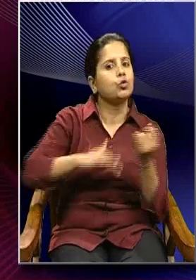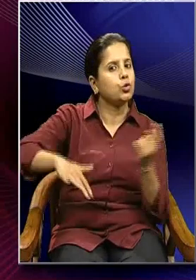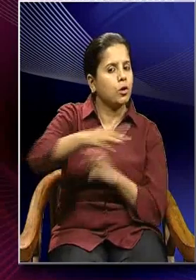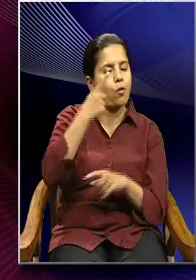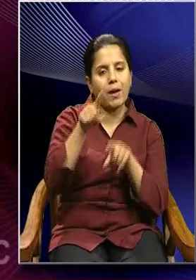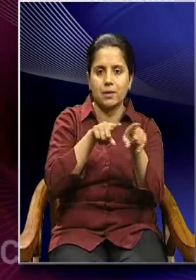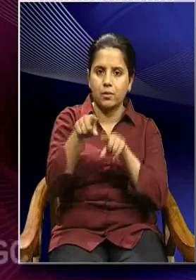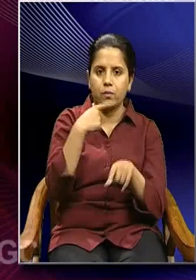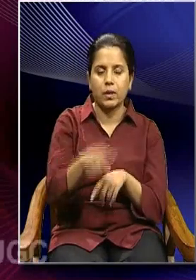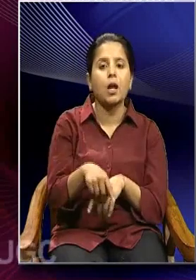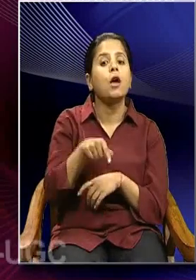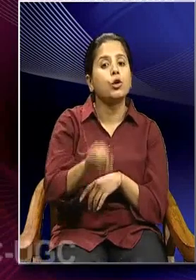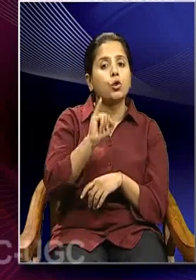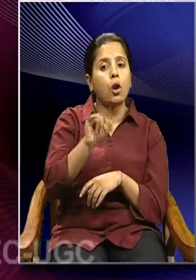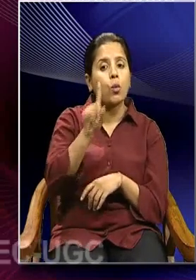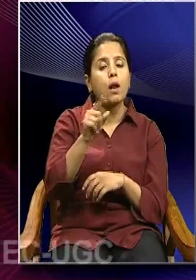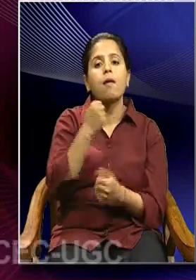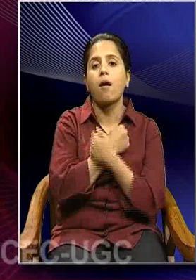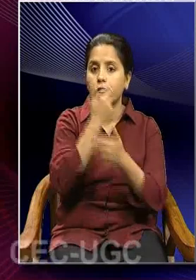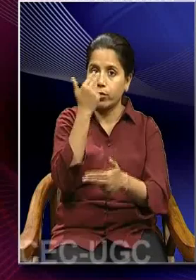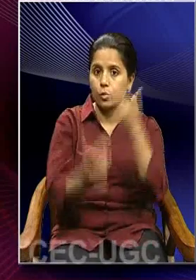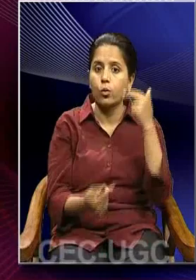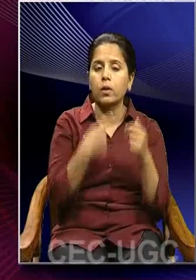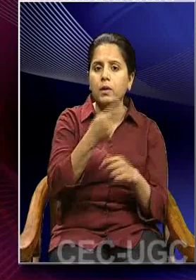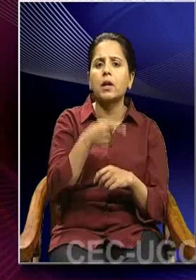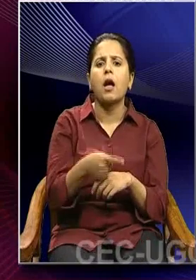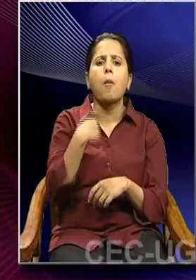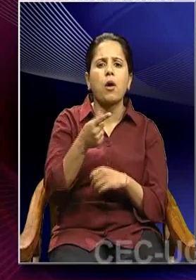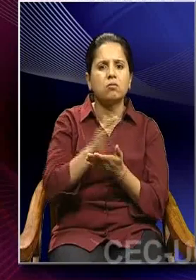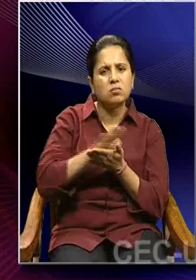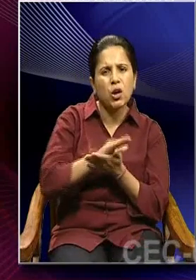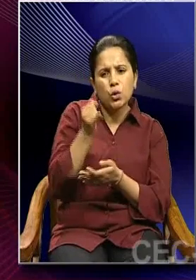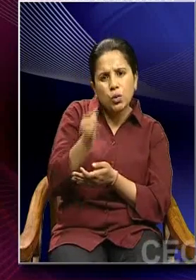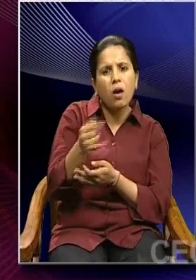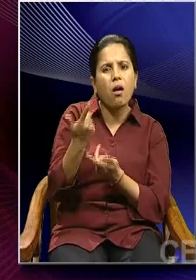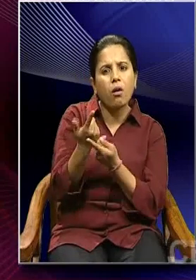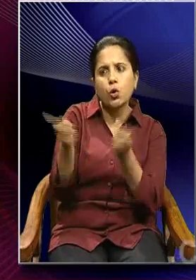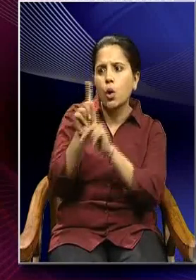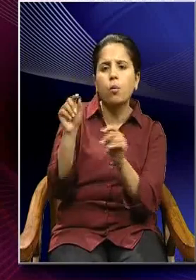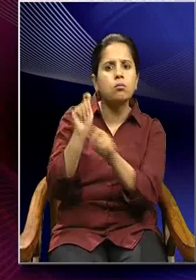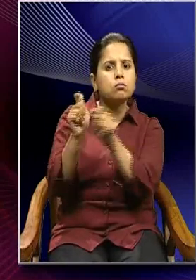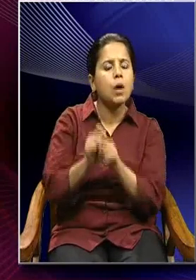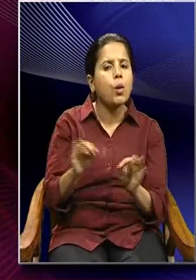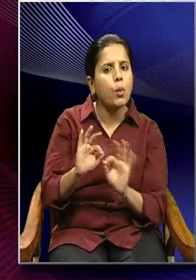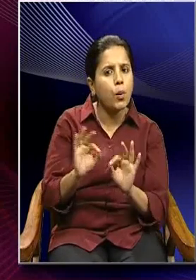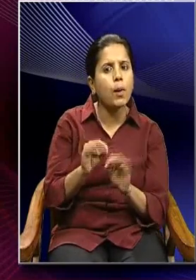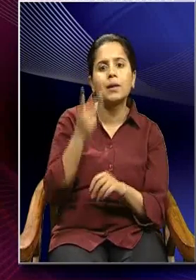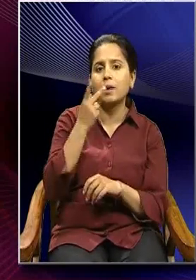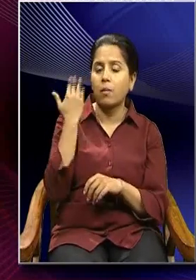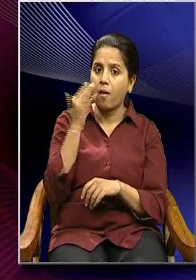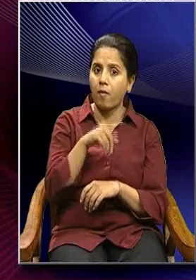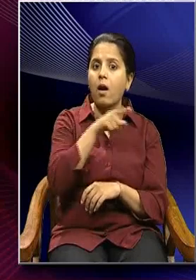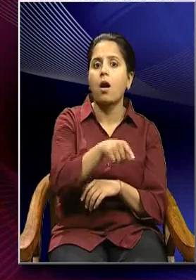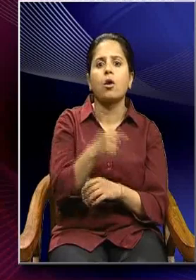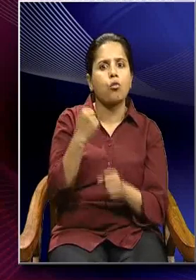example, Toilet Ek Prem Katha talks about the issue of sanitation which is there, and which has also been taken up